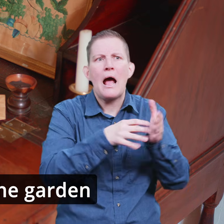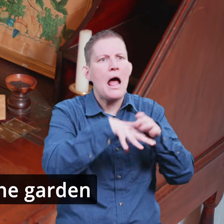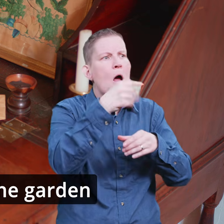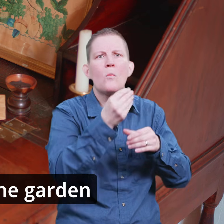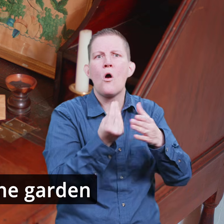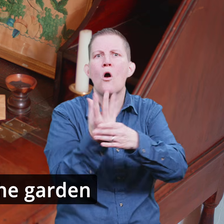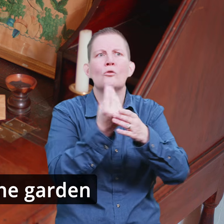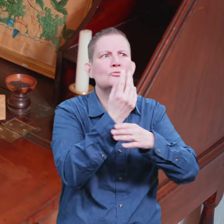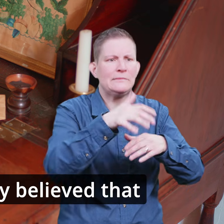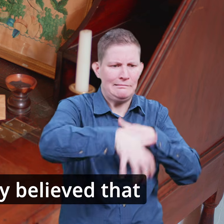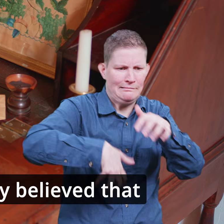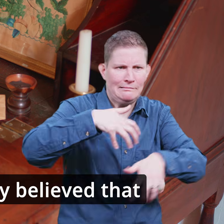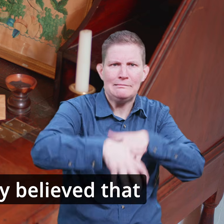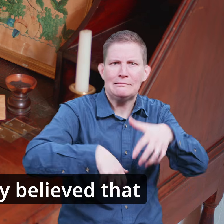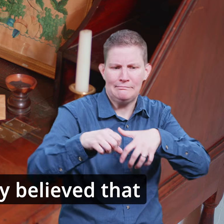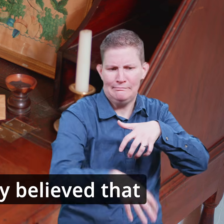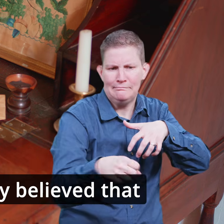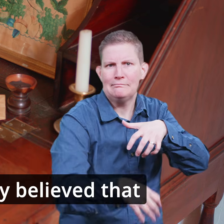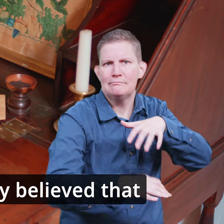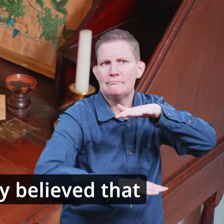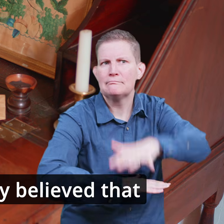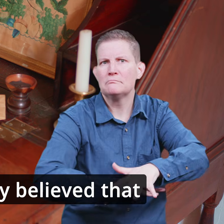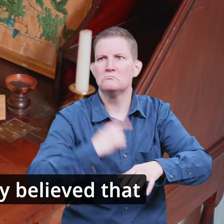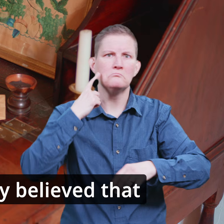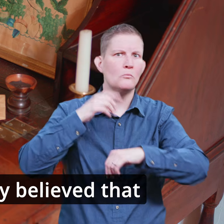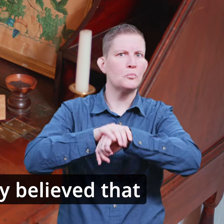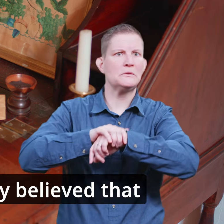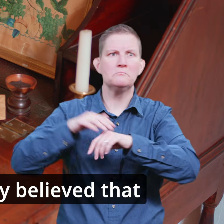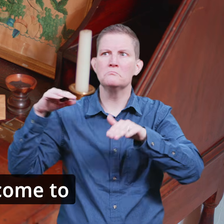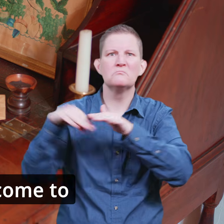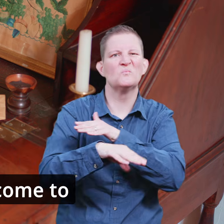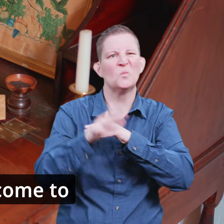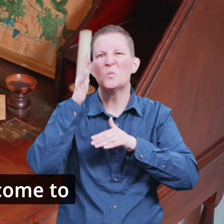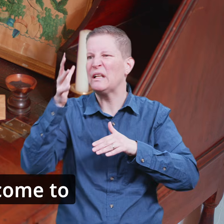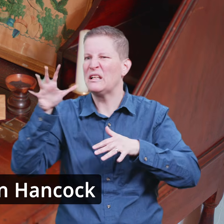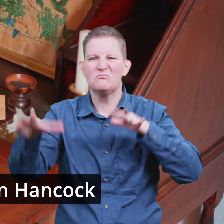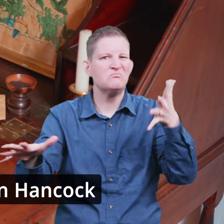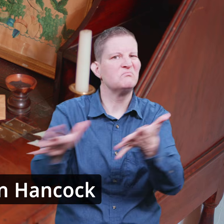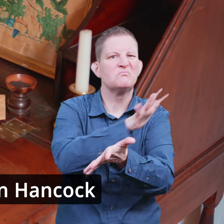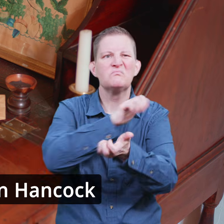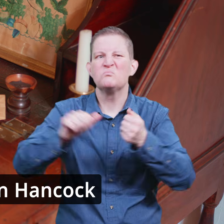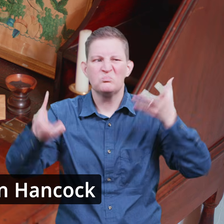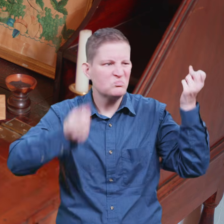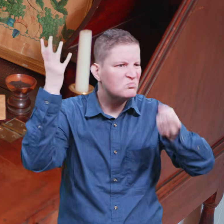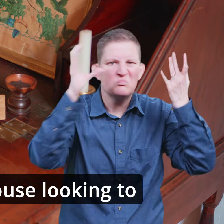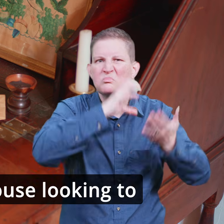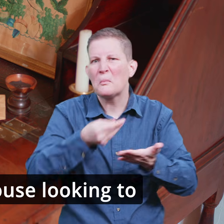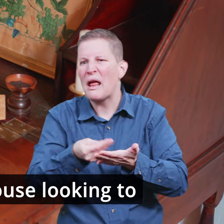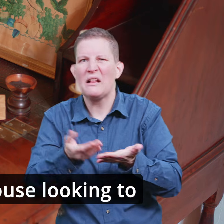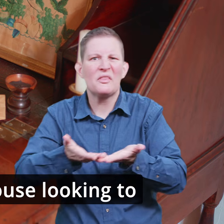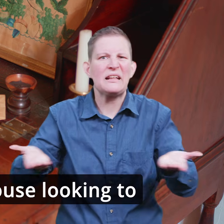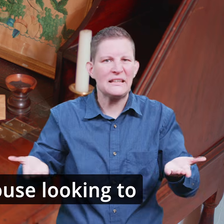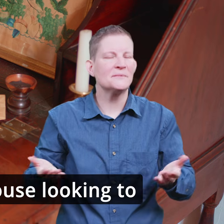valuables by burying them in the garden and in the potato bin. They believed that the British would come to the house to find John Hancock